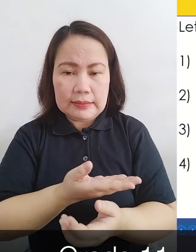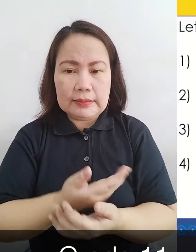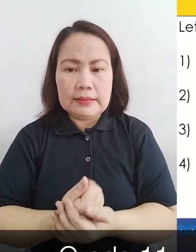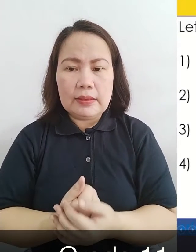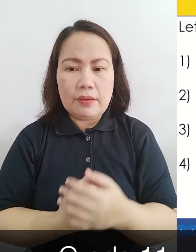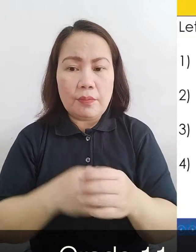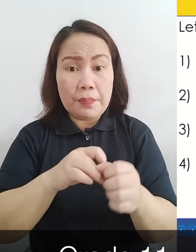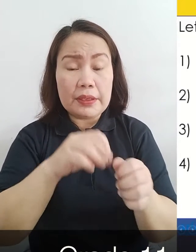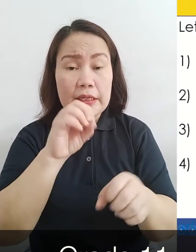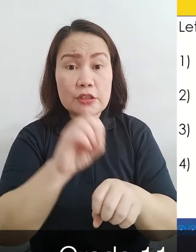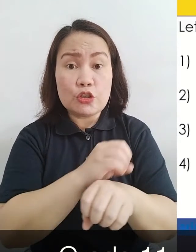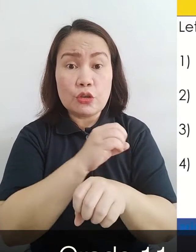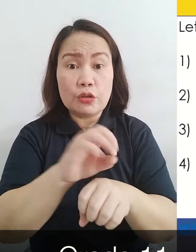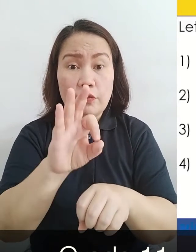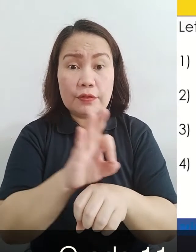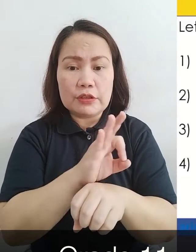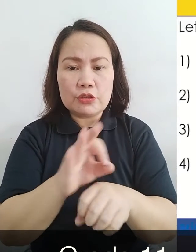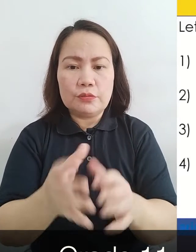function.